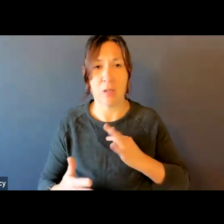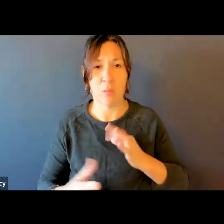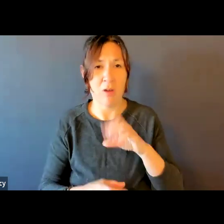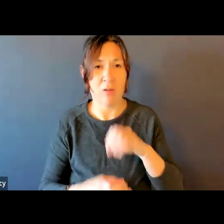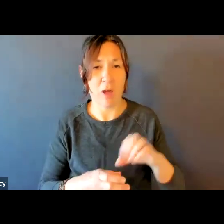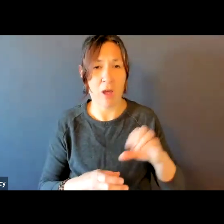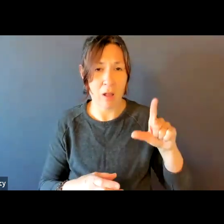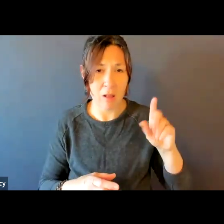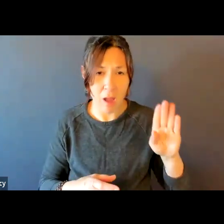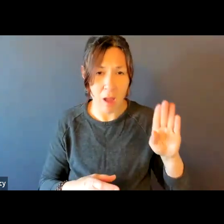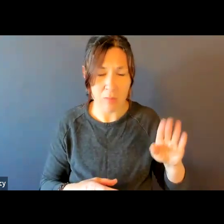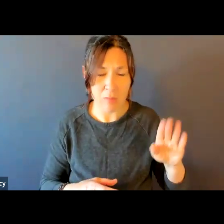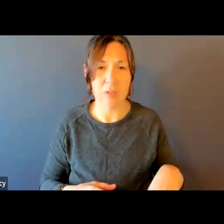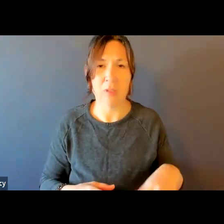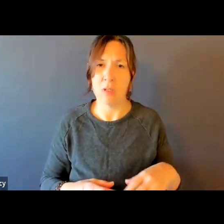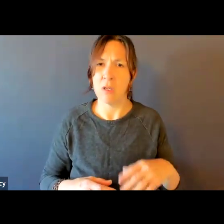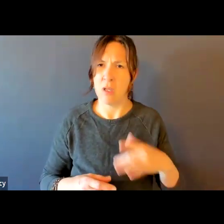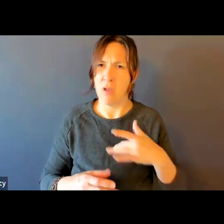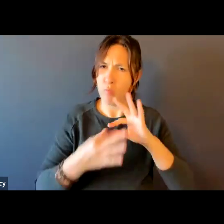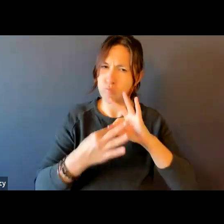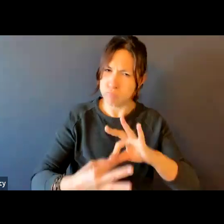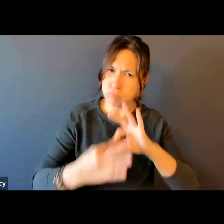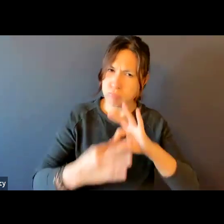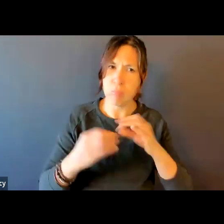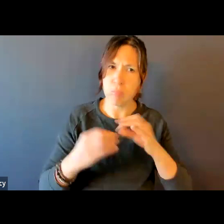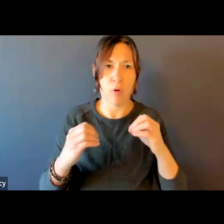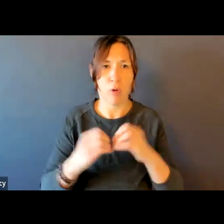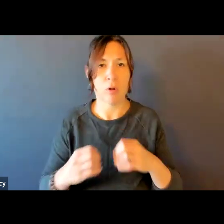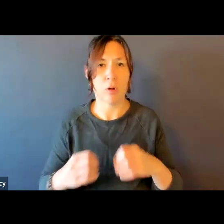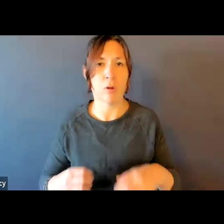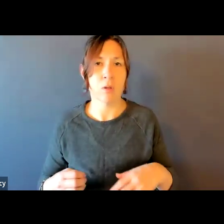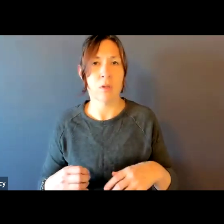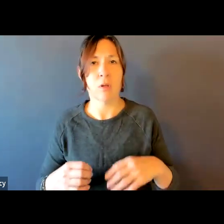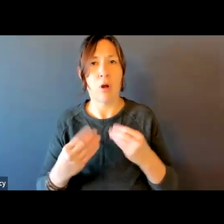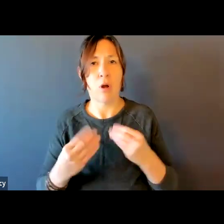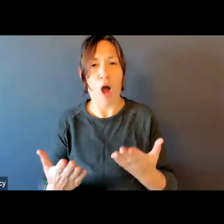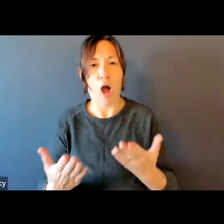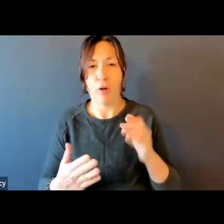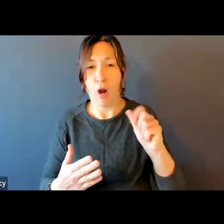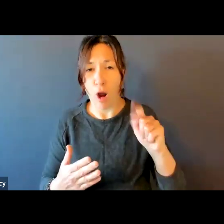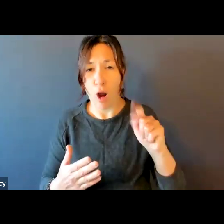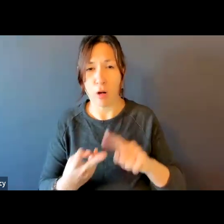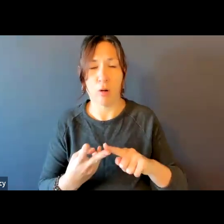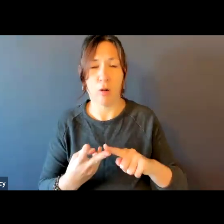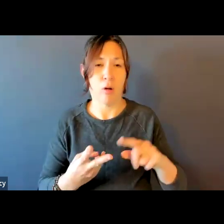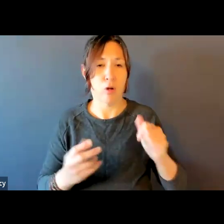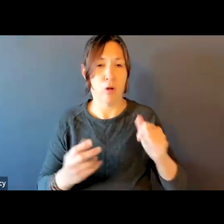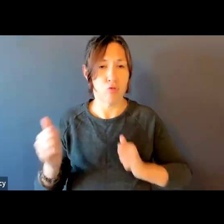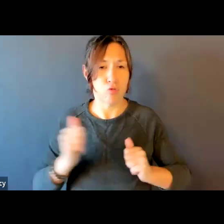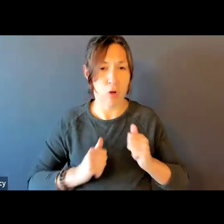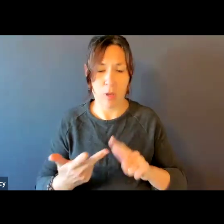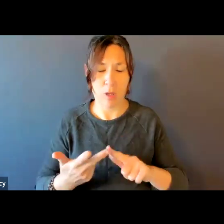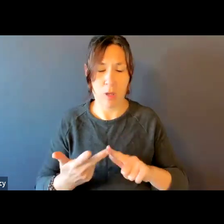clubs to increase a sense of belonging. We offer a variety of arts, drama, dance, music, and